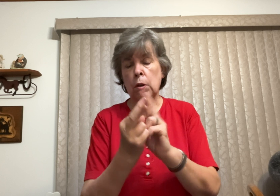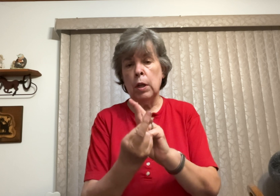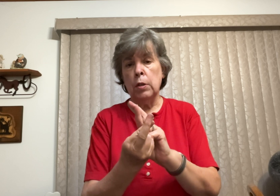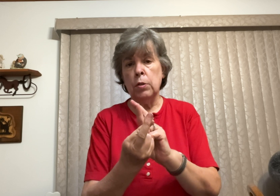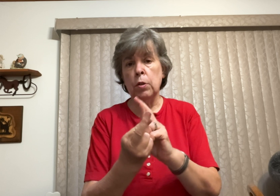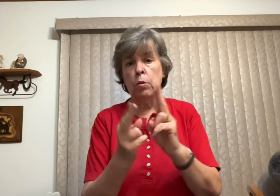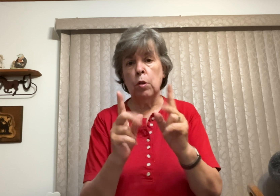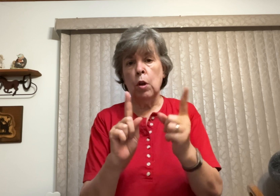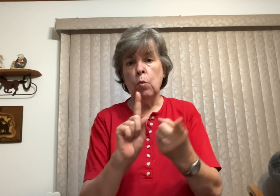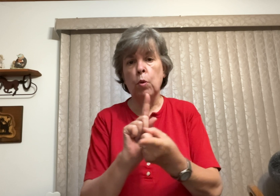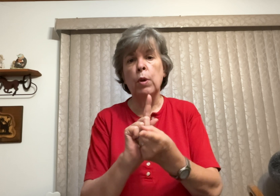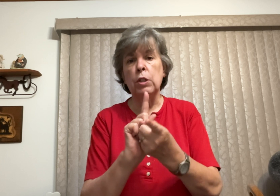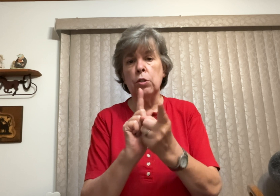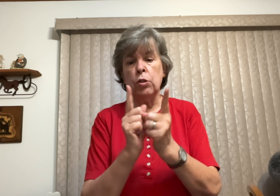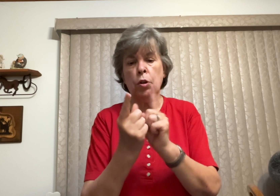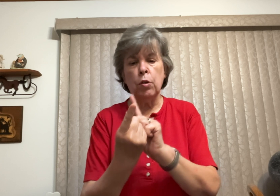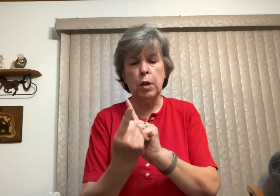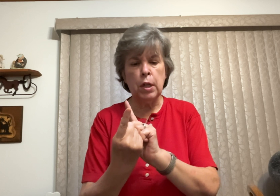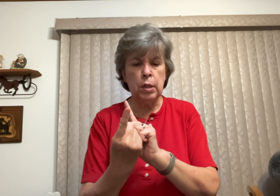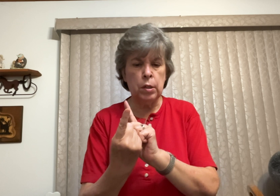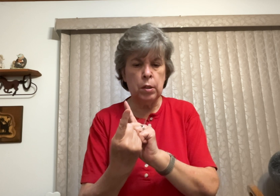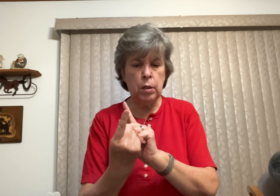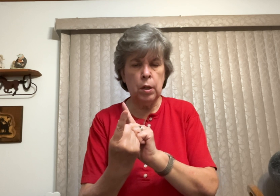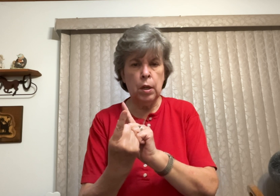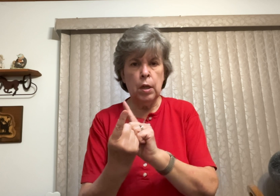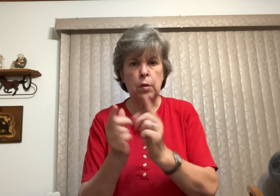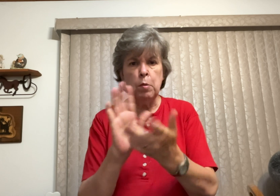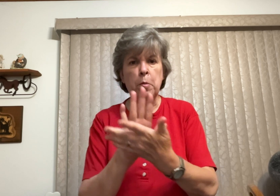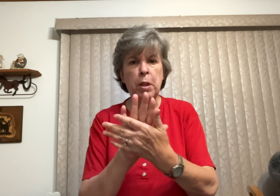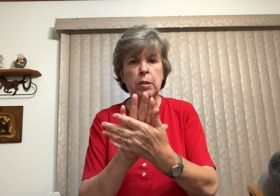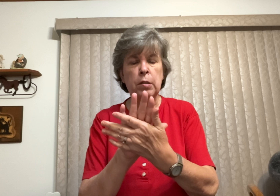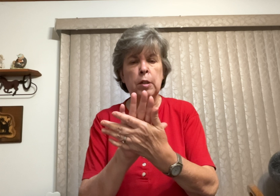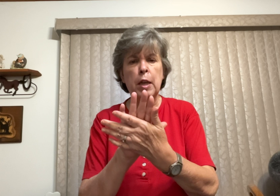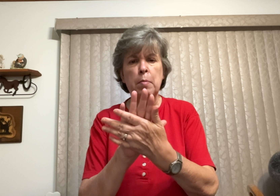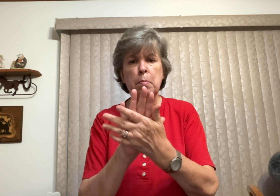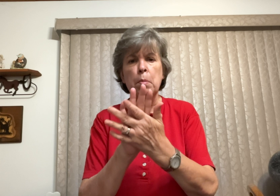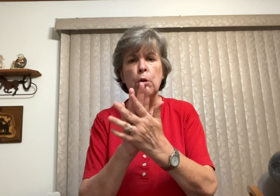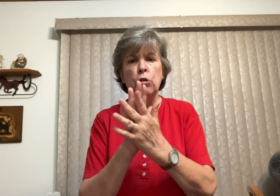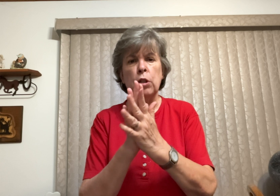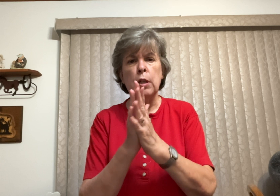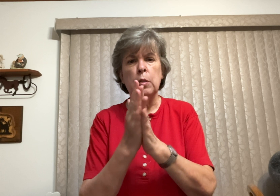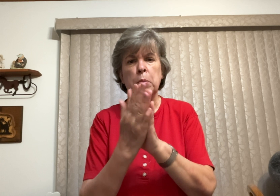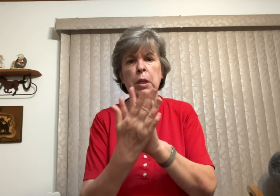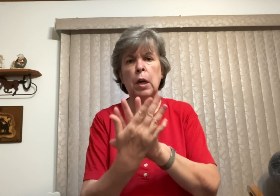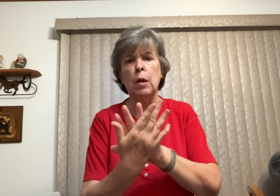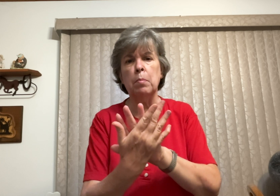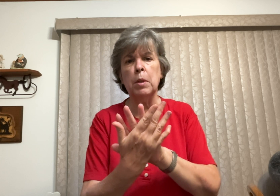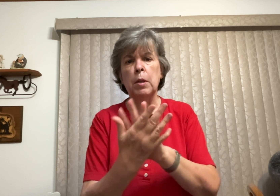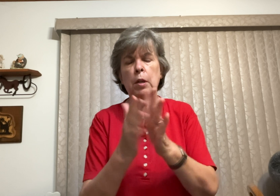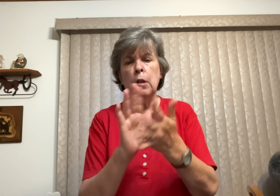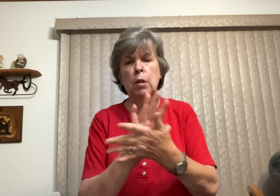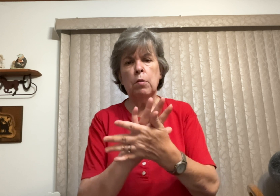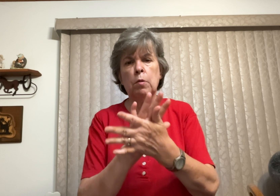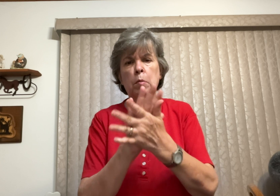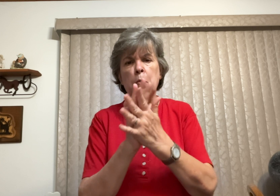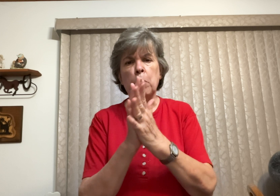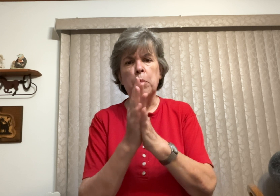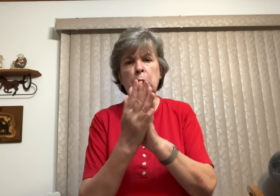Okay, so we're going to turn it. And remember, that's the same motion as become. Remember,